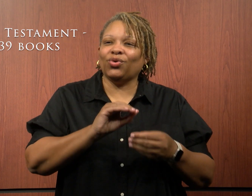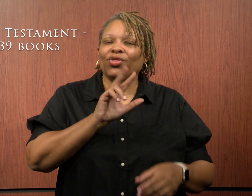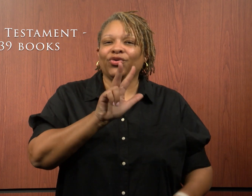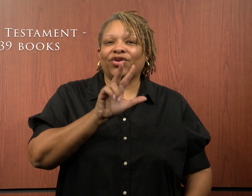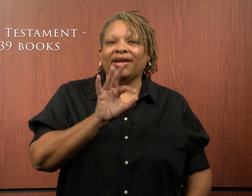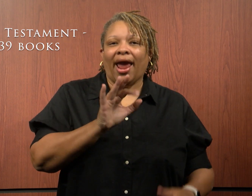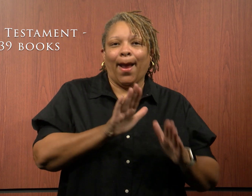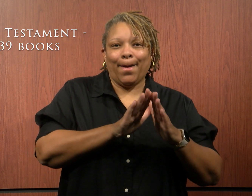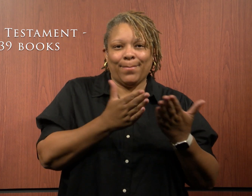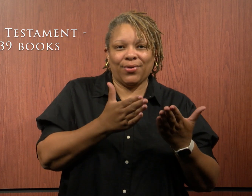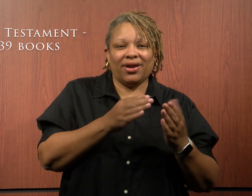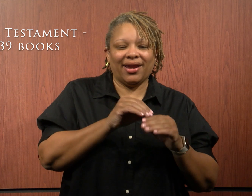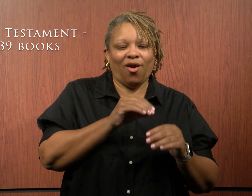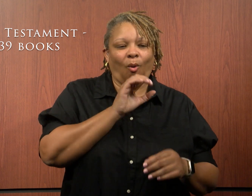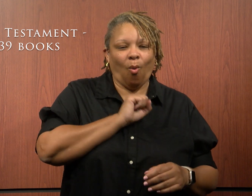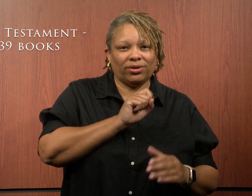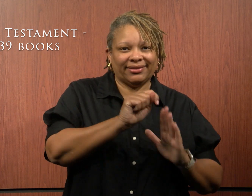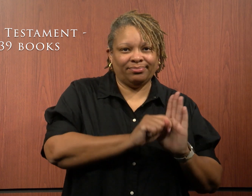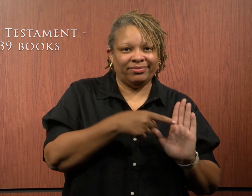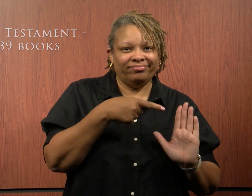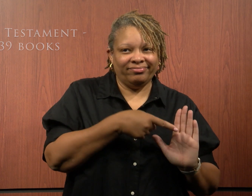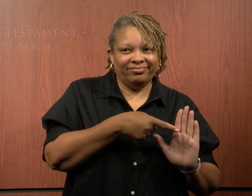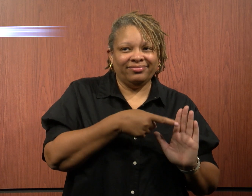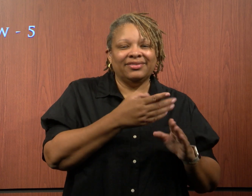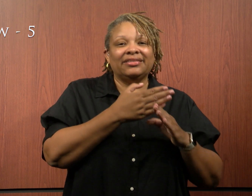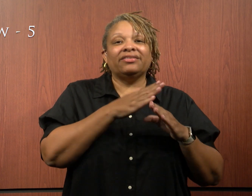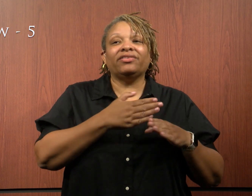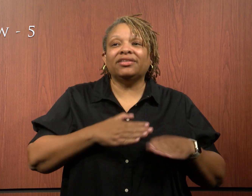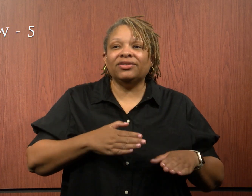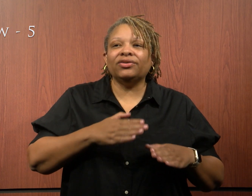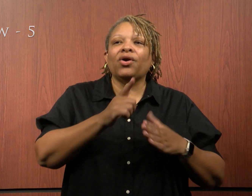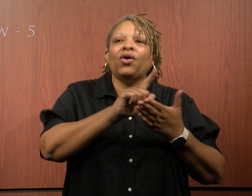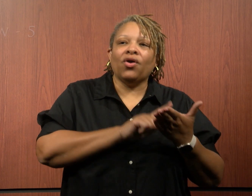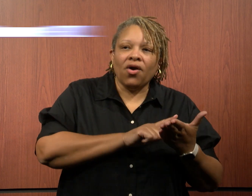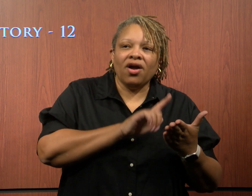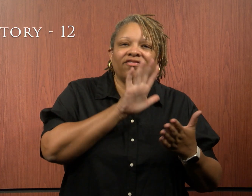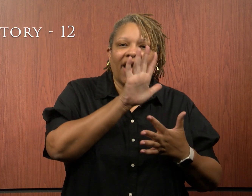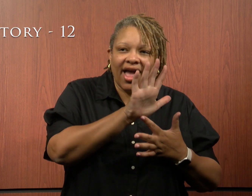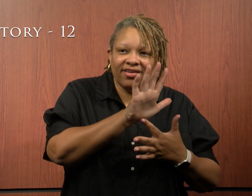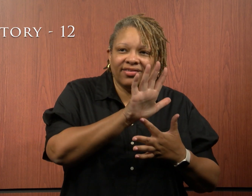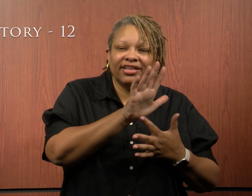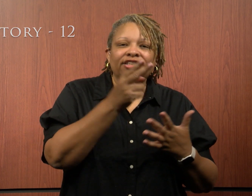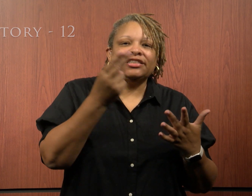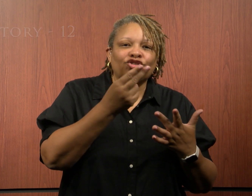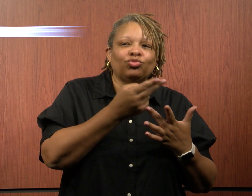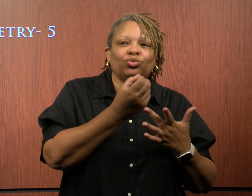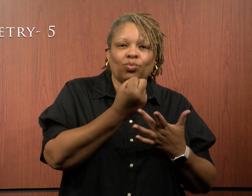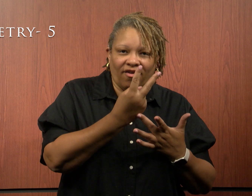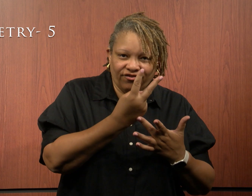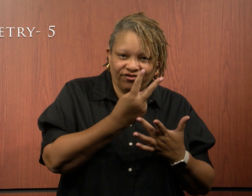books of the Old Testament are divided into 5 books of law, 12 books of history, 5 books